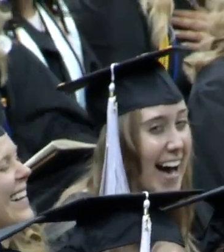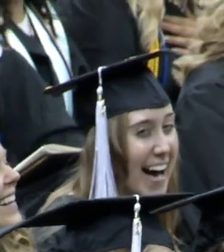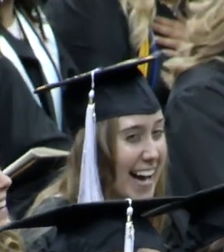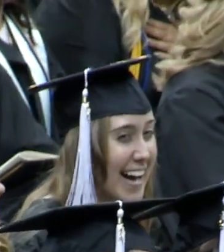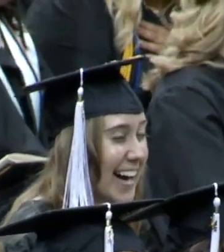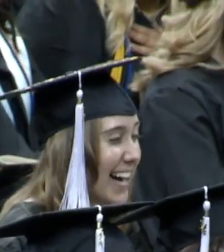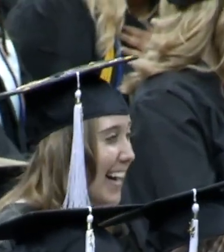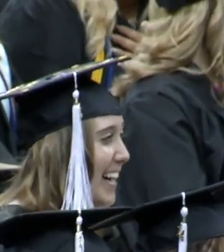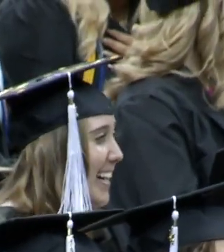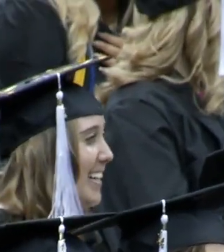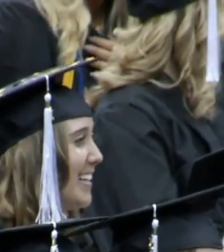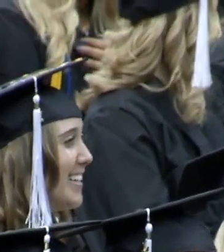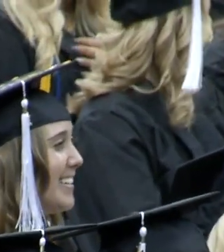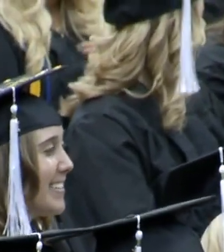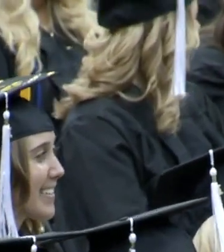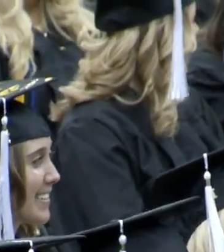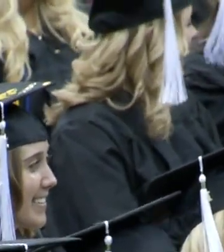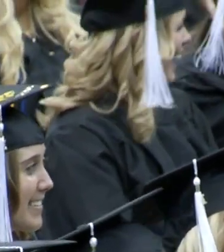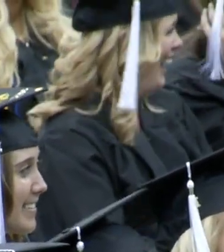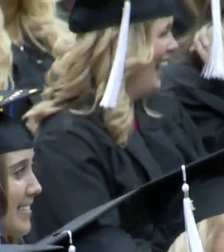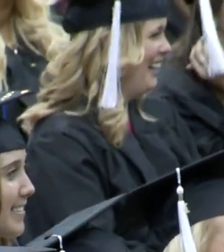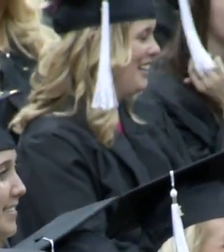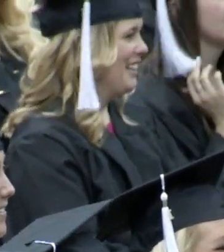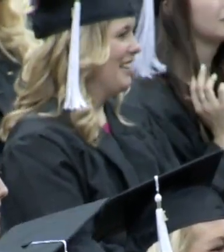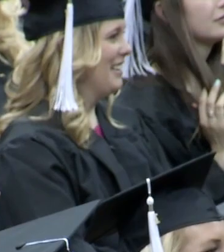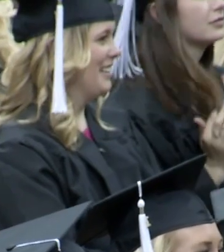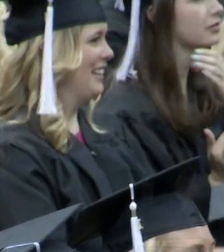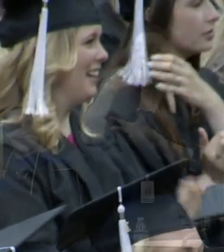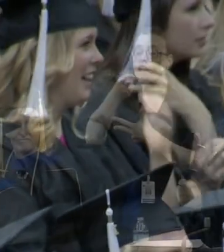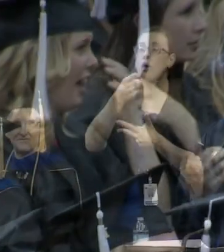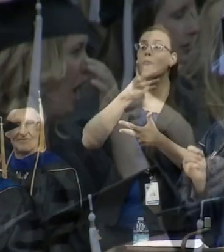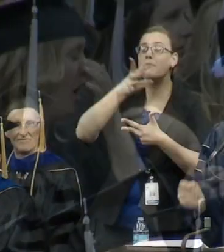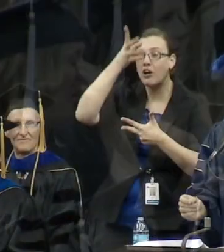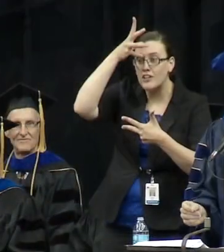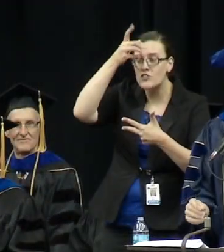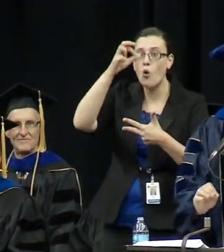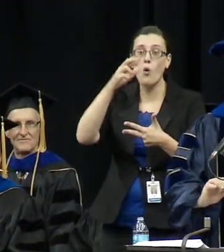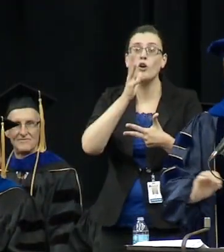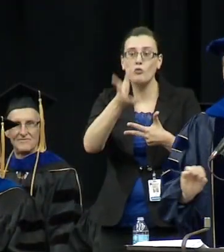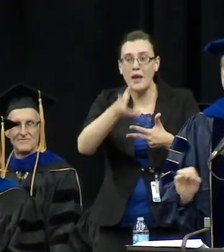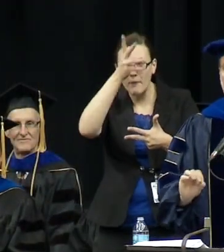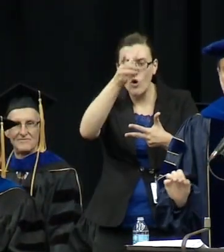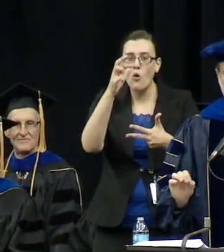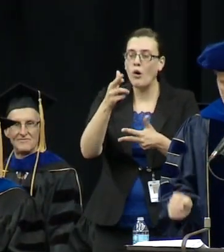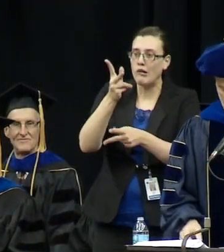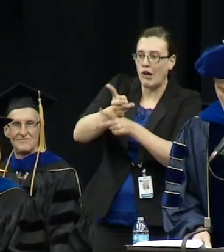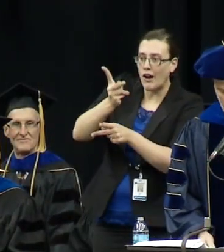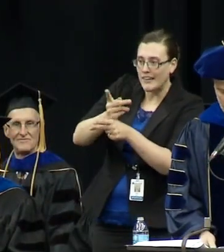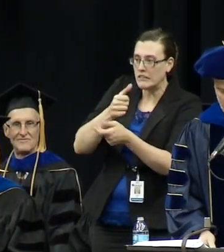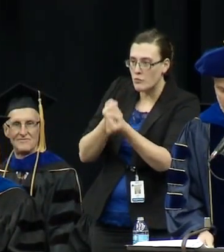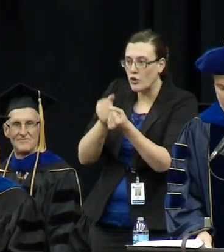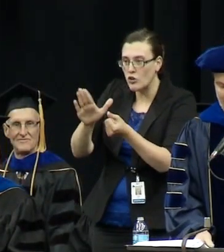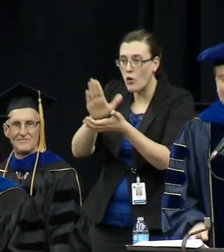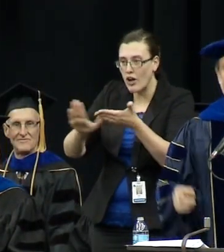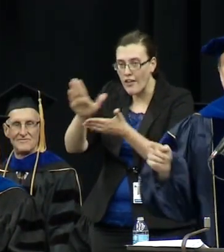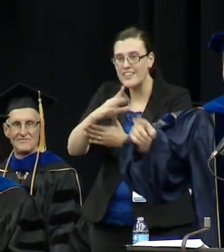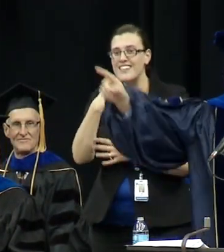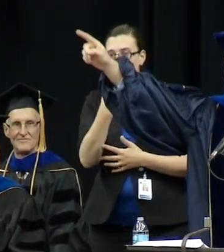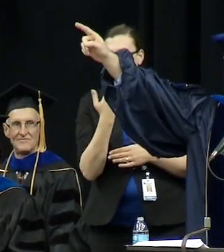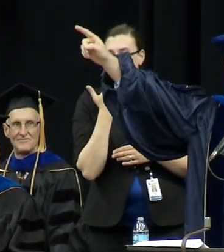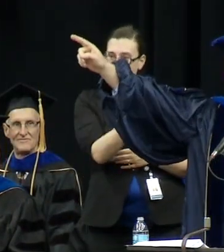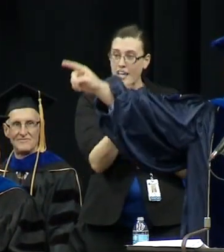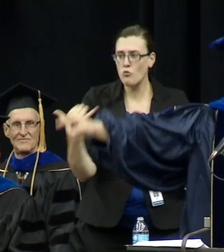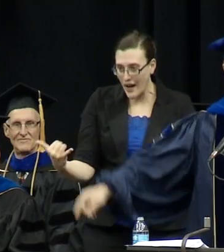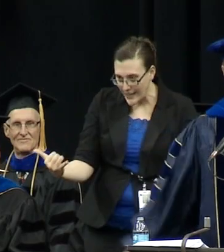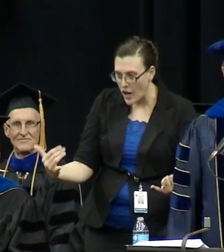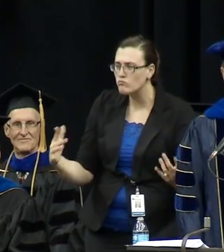Do me three favors today. First, say thank you to your parents or grandparents or whomever put you through college. In fact, give them a